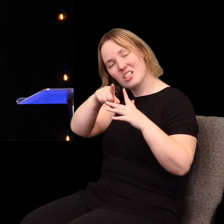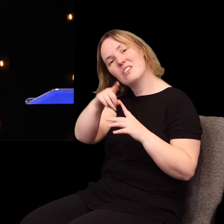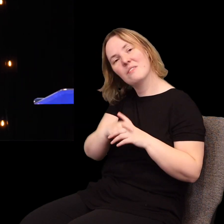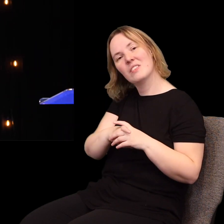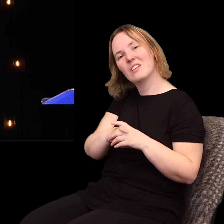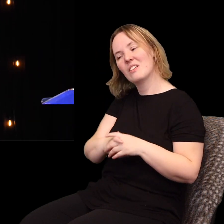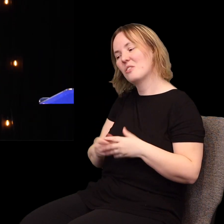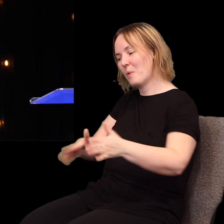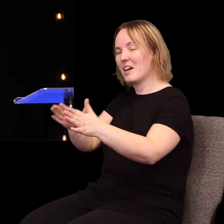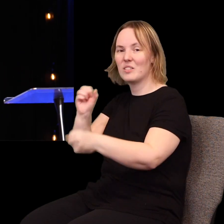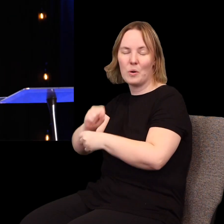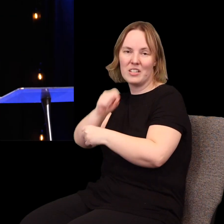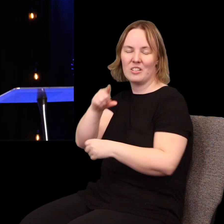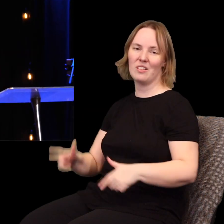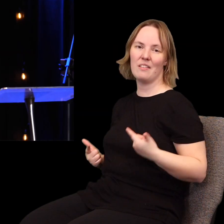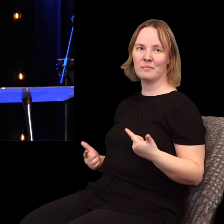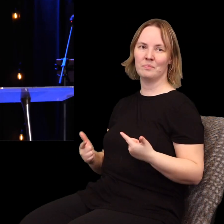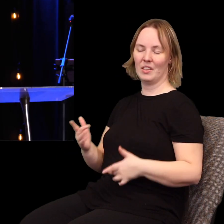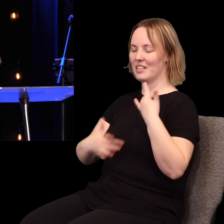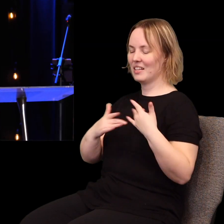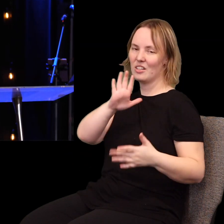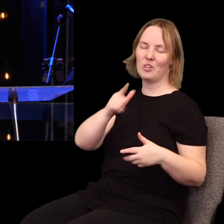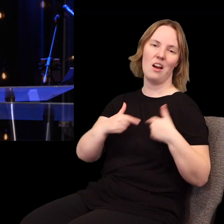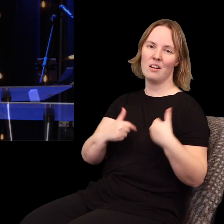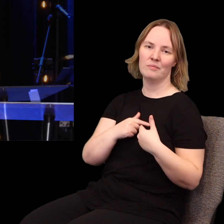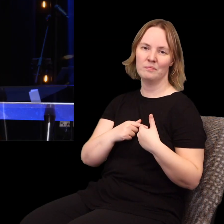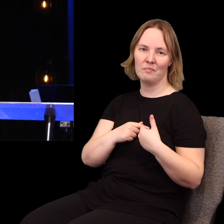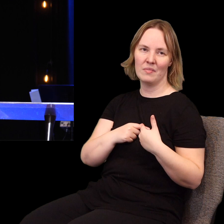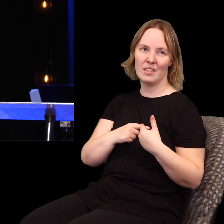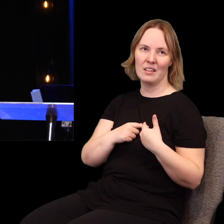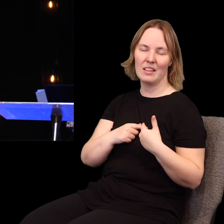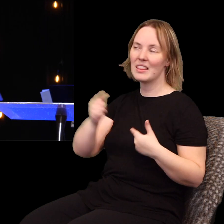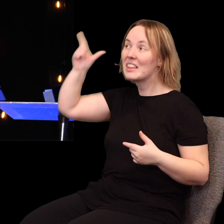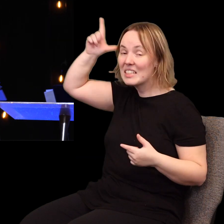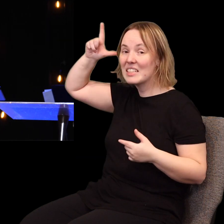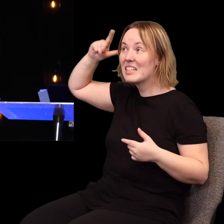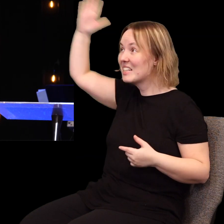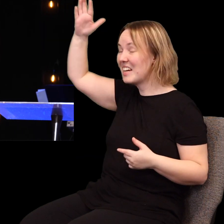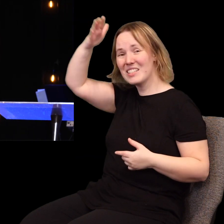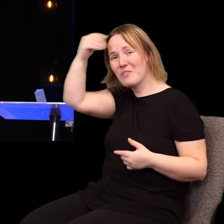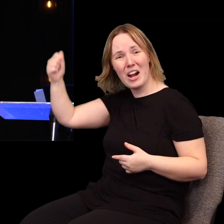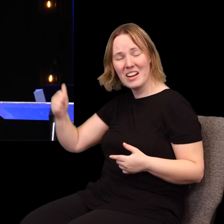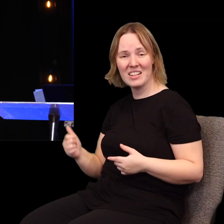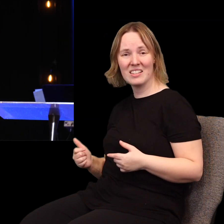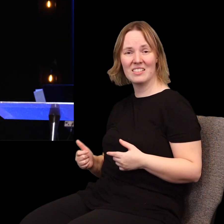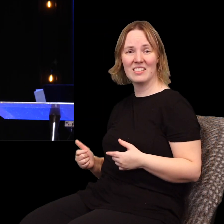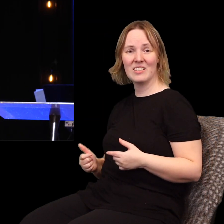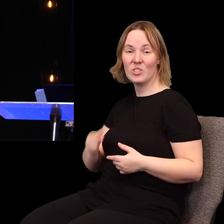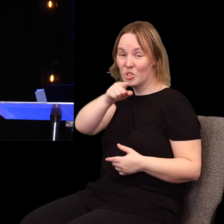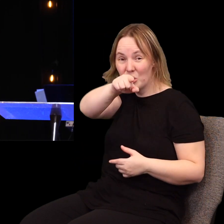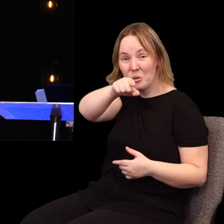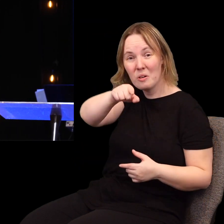I've given to you, the way I've worked in your life, what I've called you to, what excited your heart, whatever it was, at whatever time it was. Listen, I've not forgotten